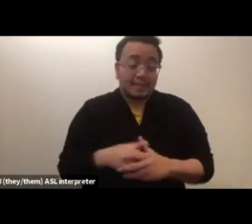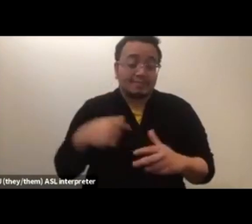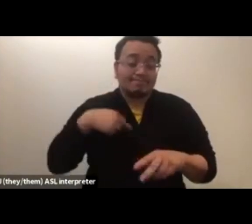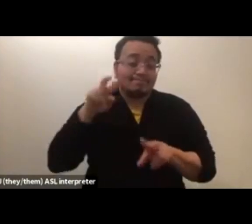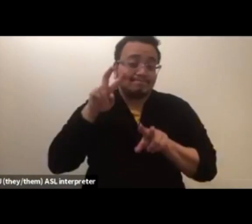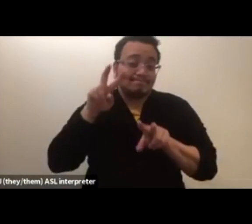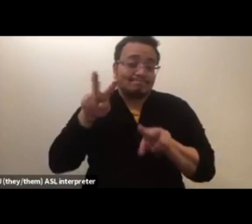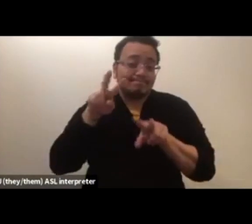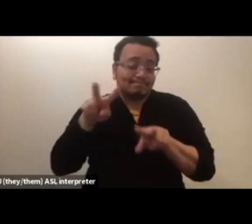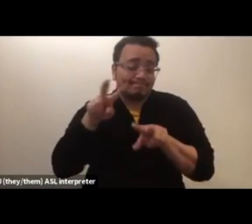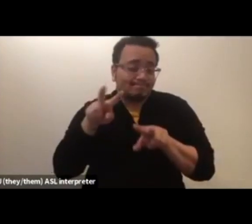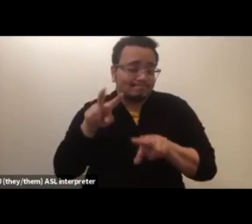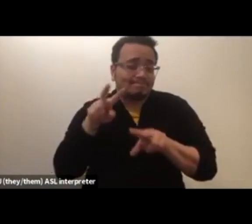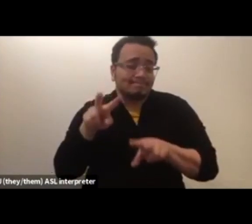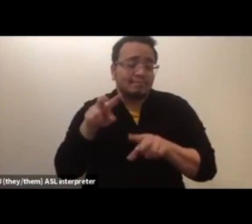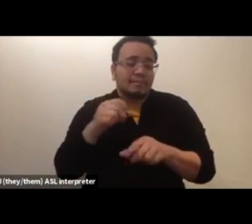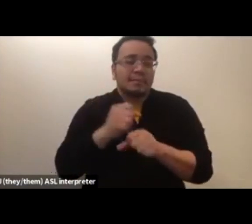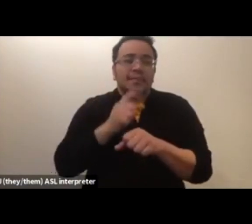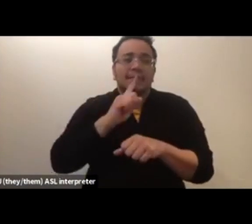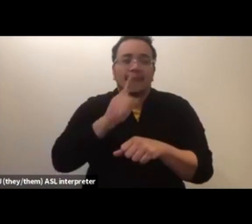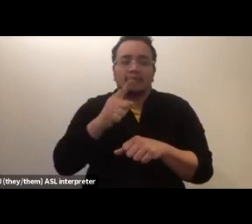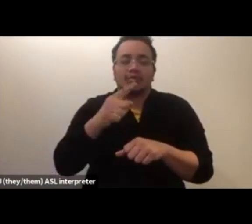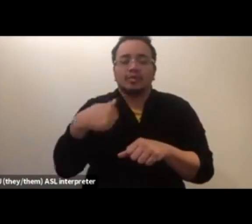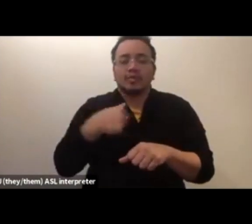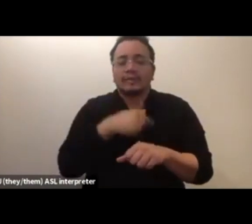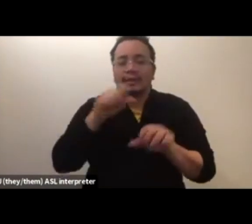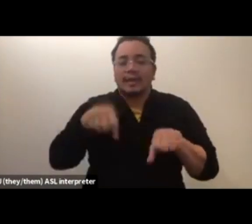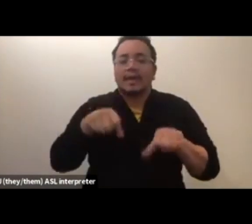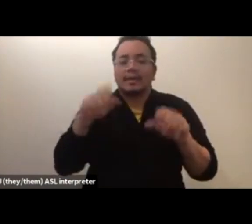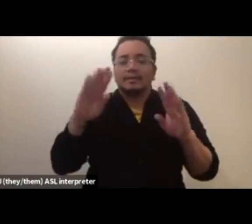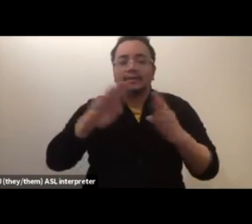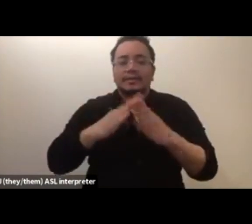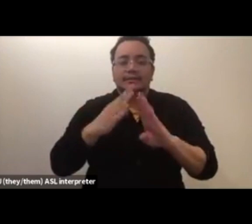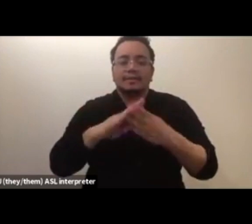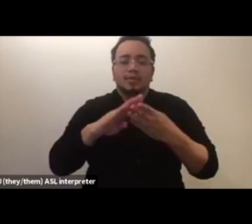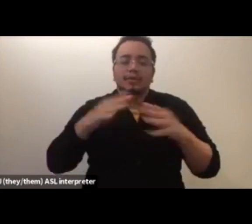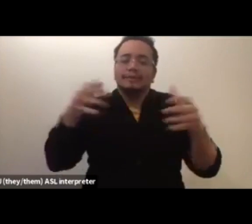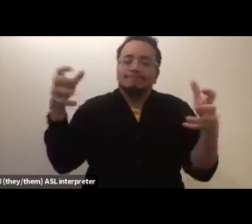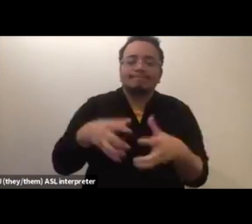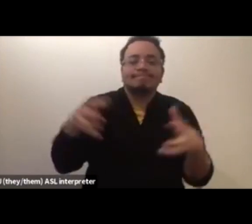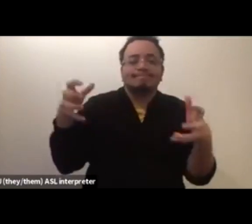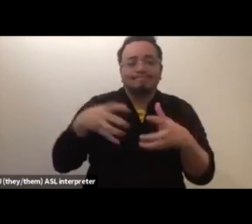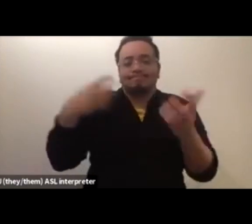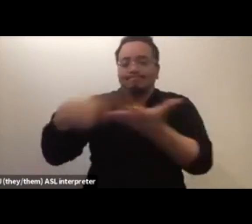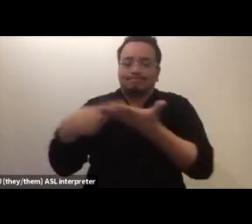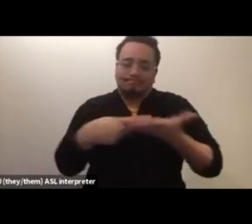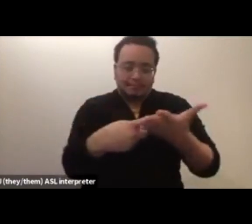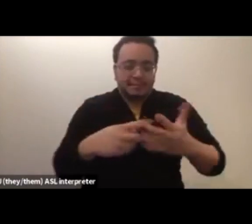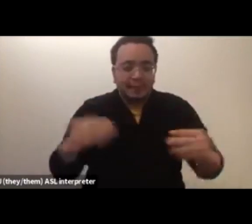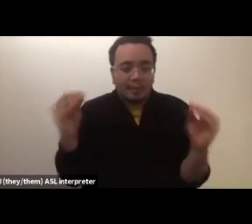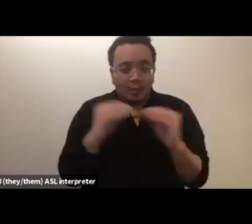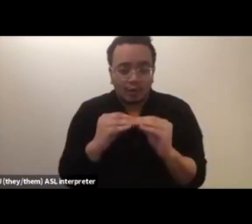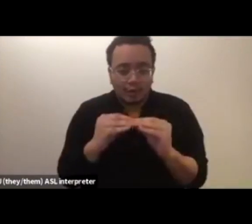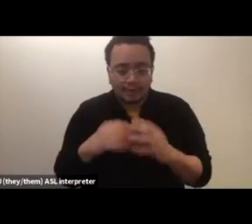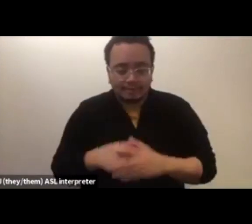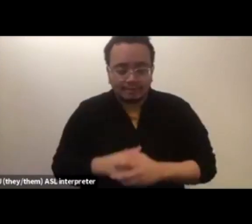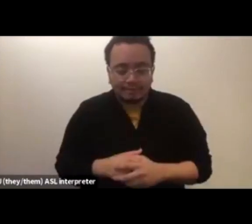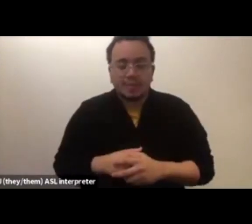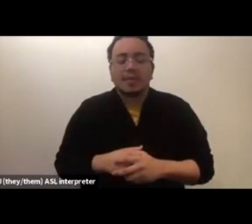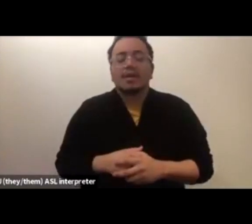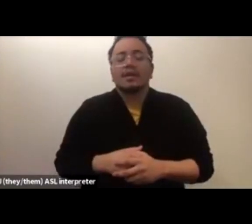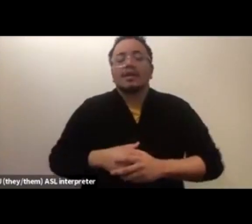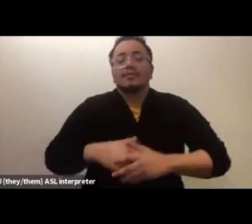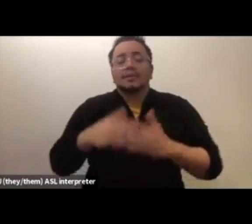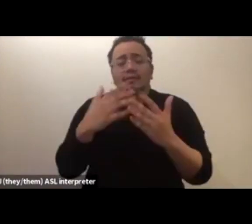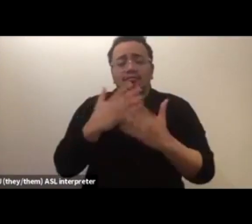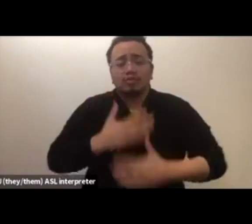to making sure that does happen. And I want to say I appreciate you all taking time